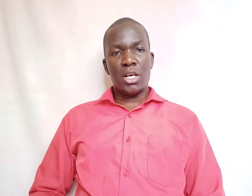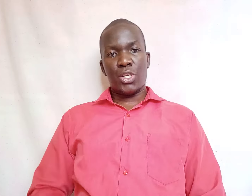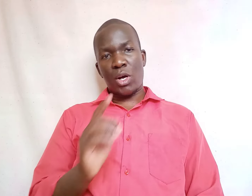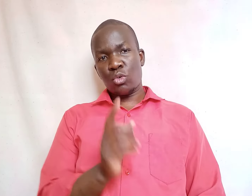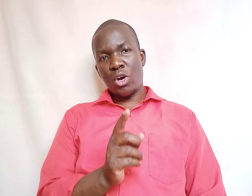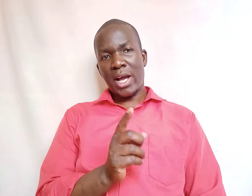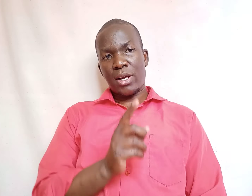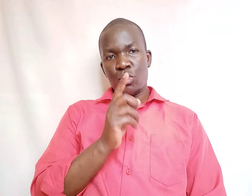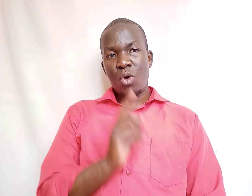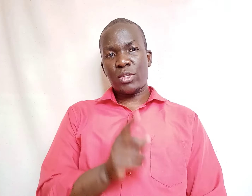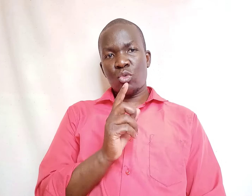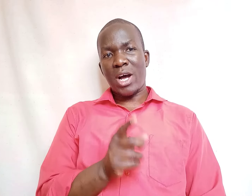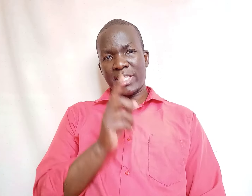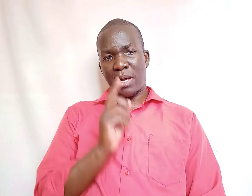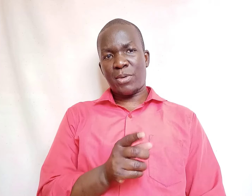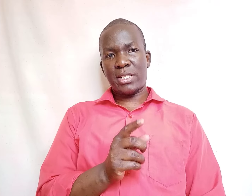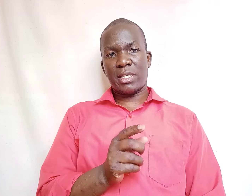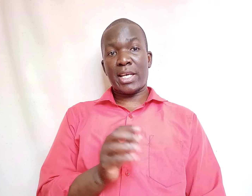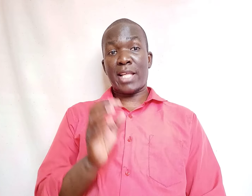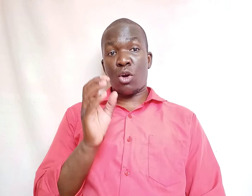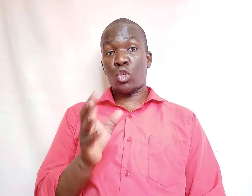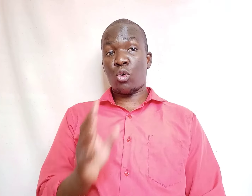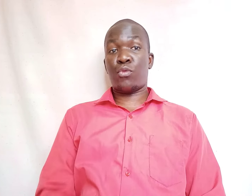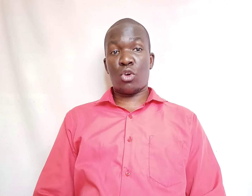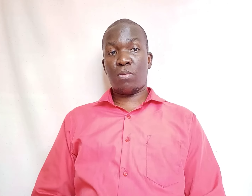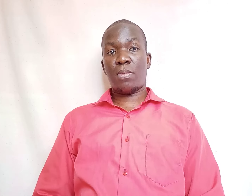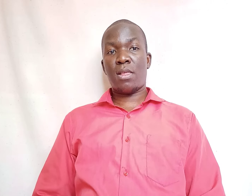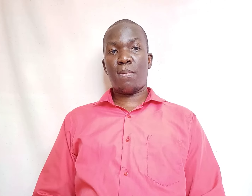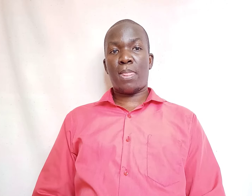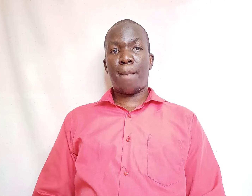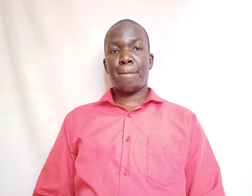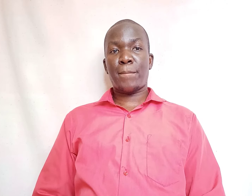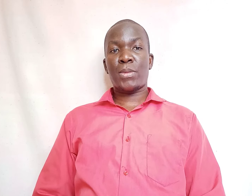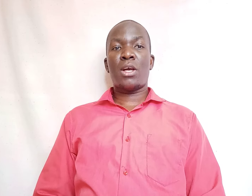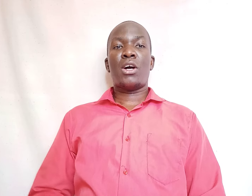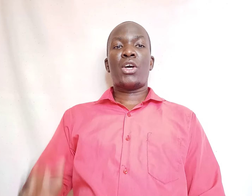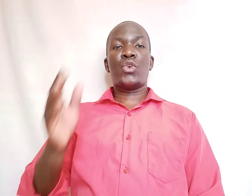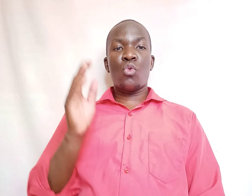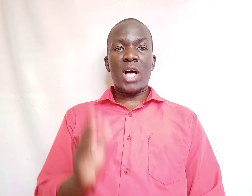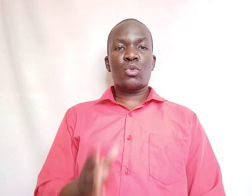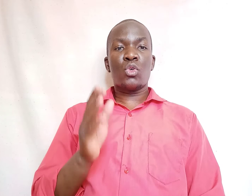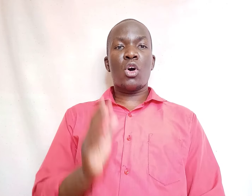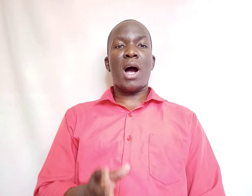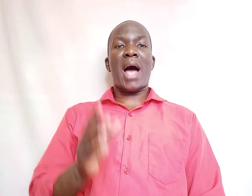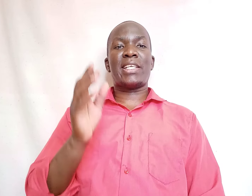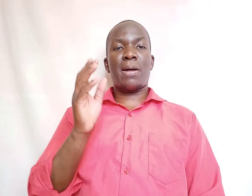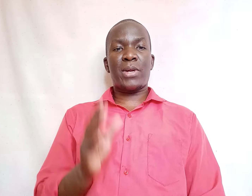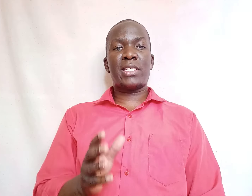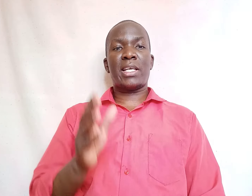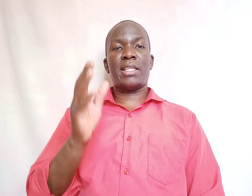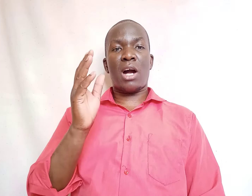You want to go and interpret in a court of law. You want to go and interpret in a